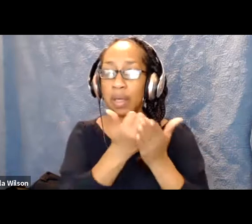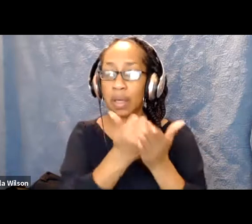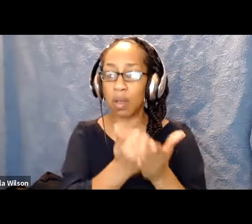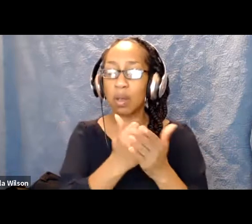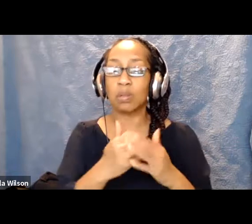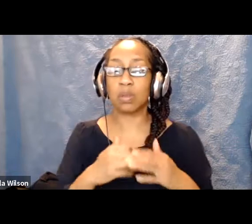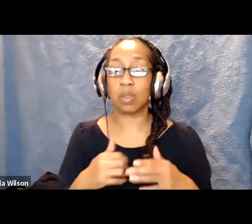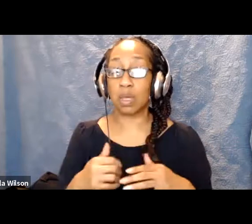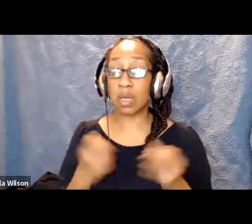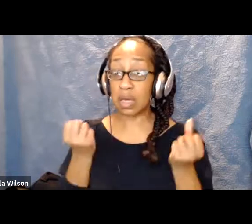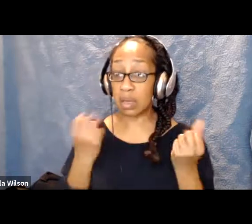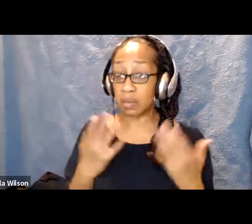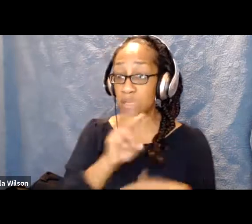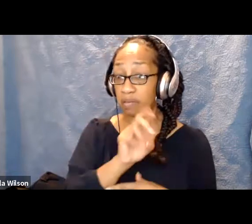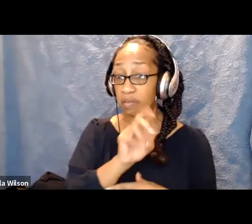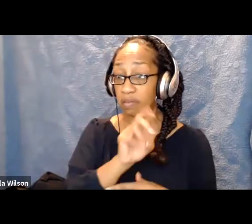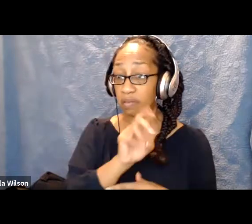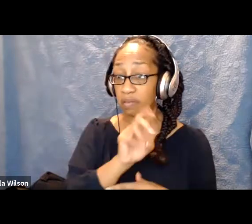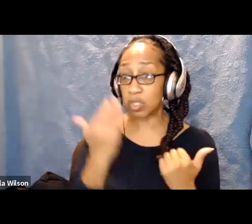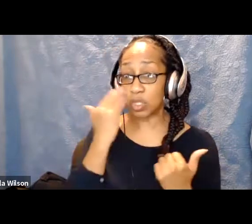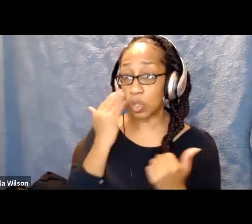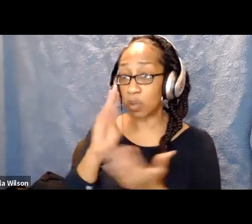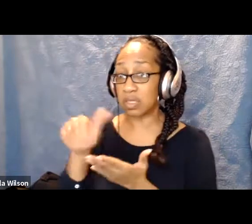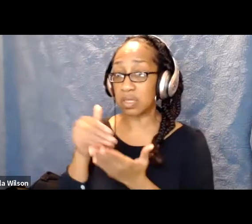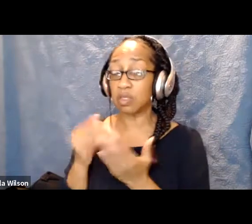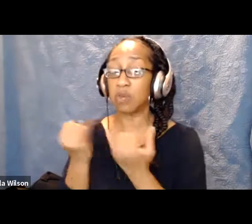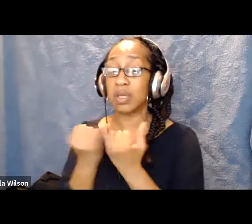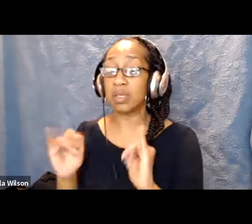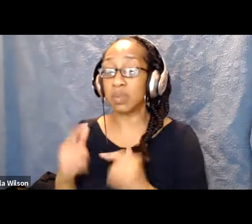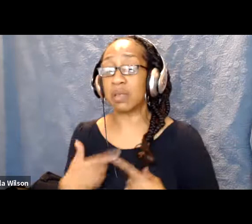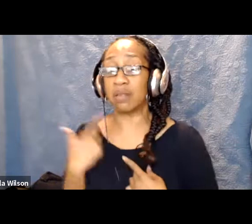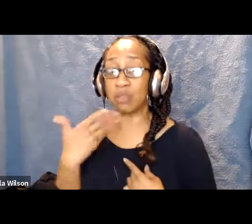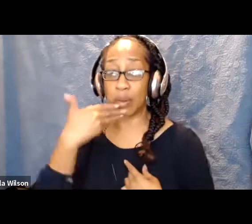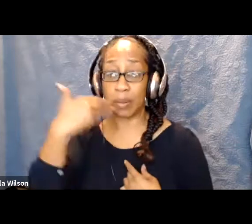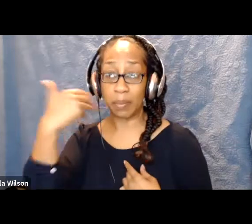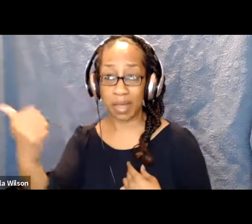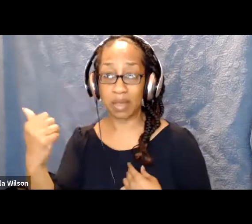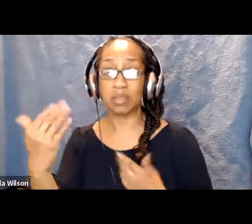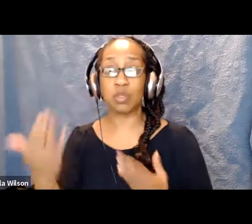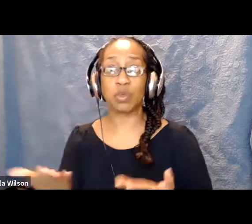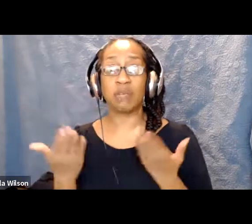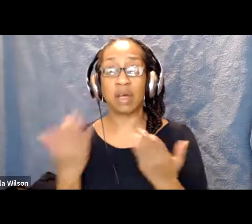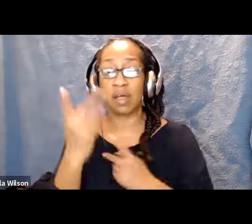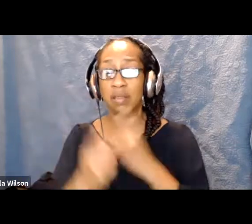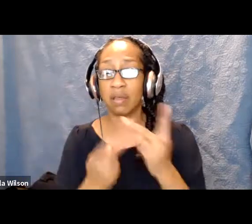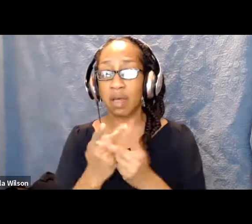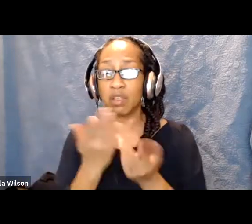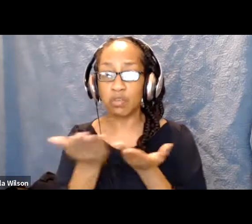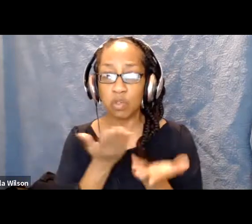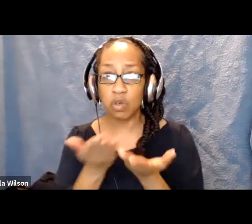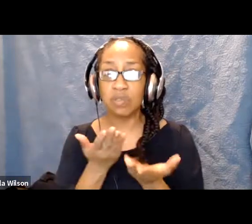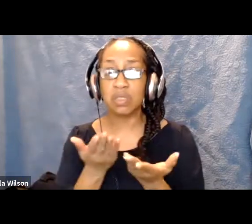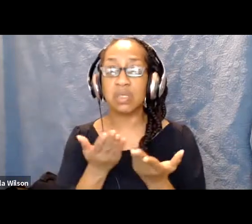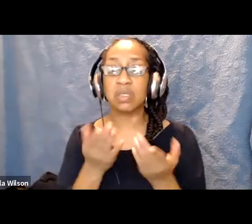centers for independent living are best suited to provide the types of services as well as others I've